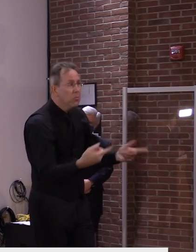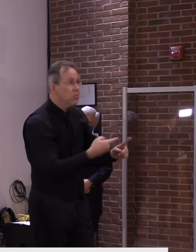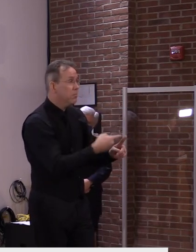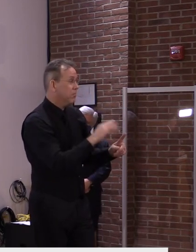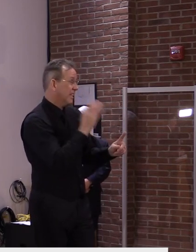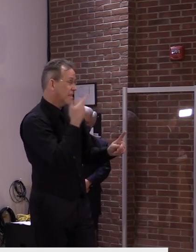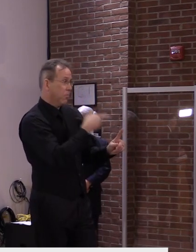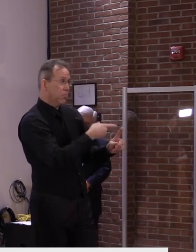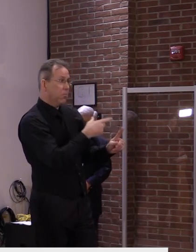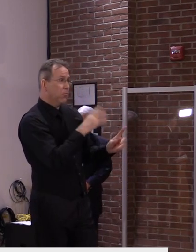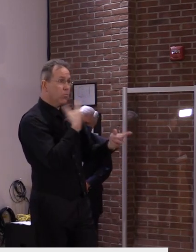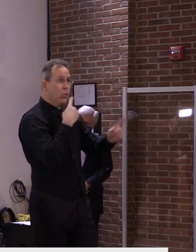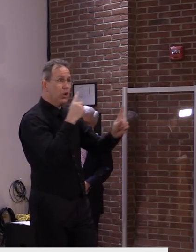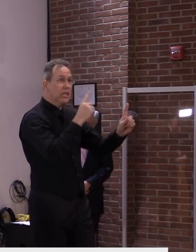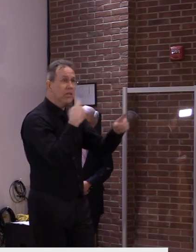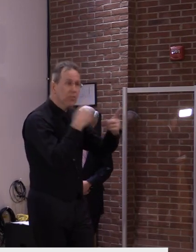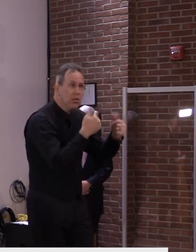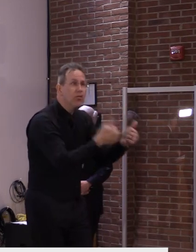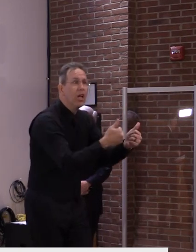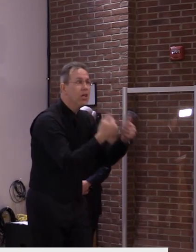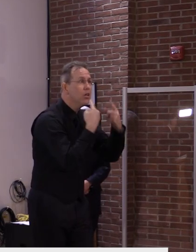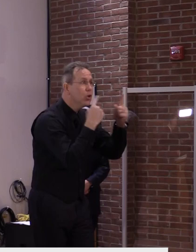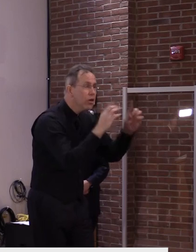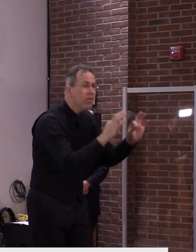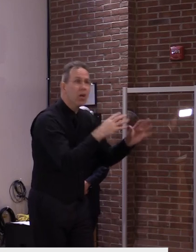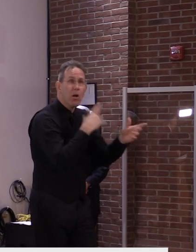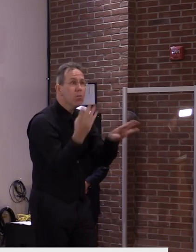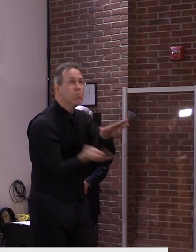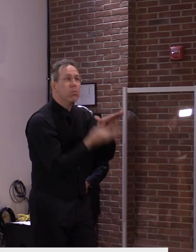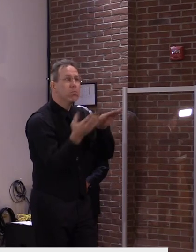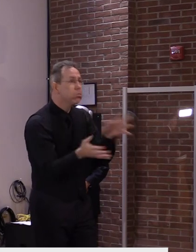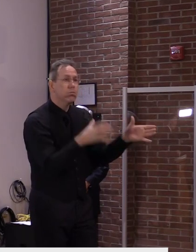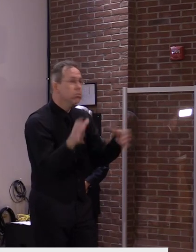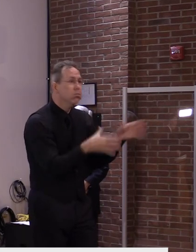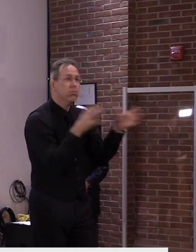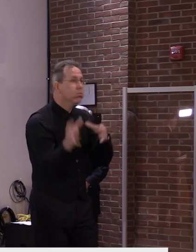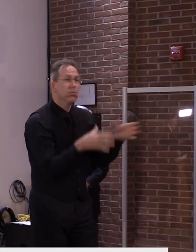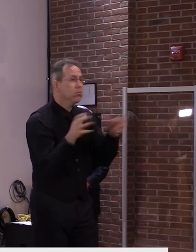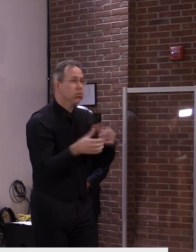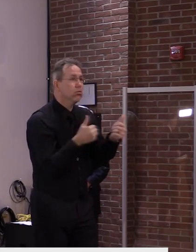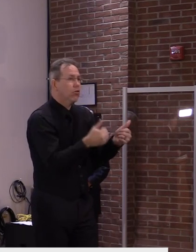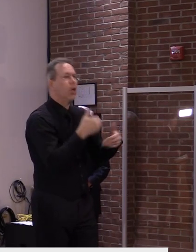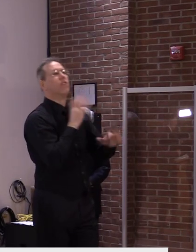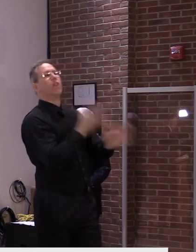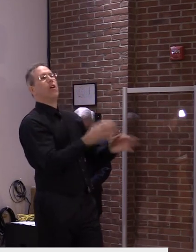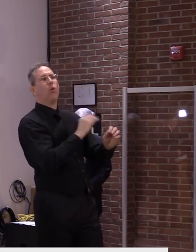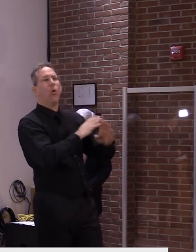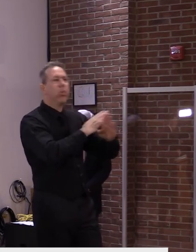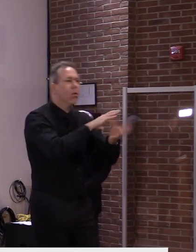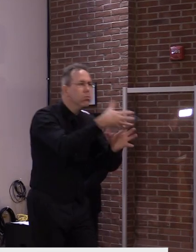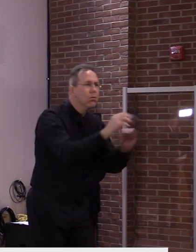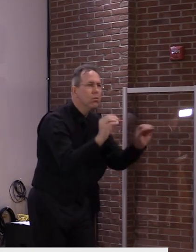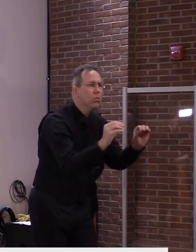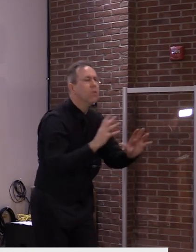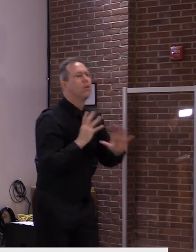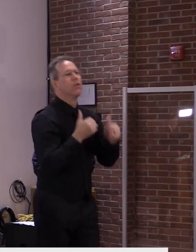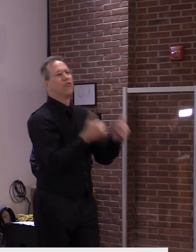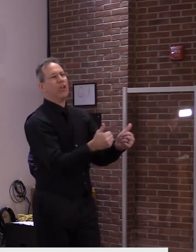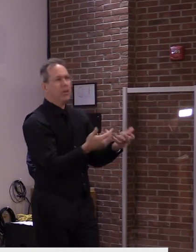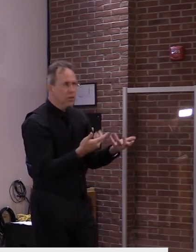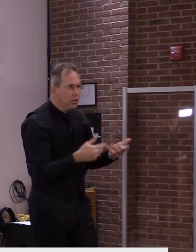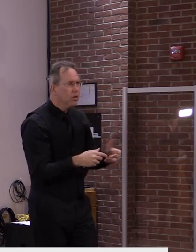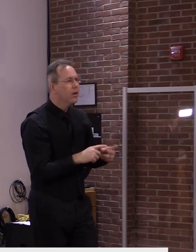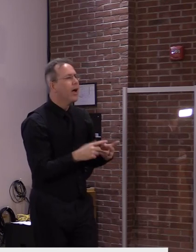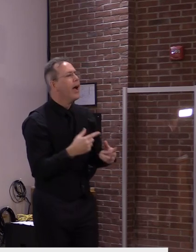And so they'll be moving to another age band as well. I know they have reached out. I've spoken to